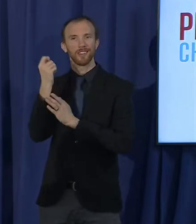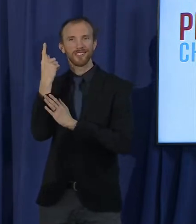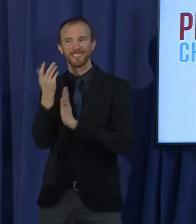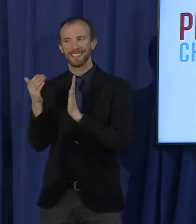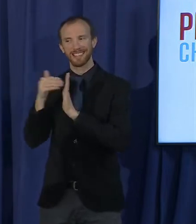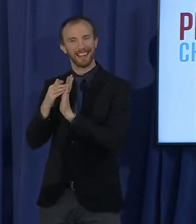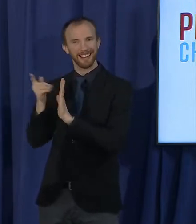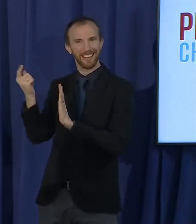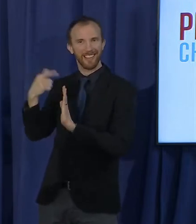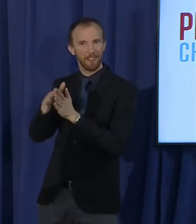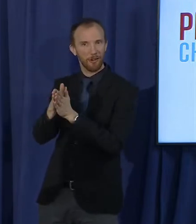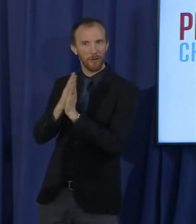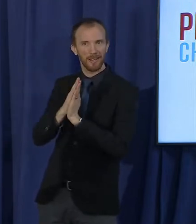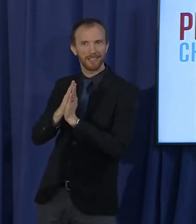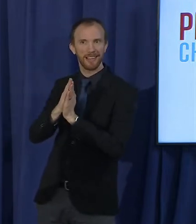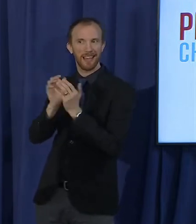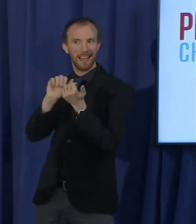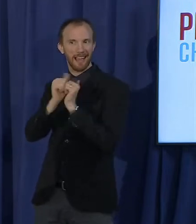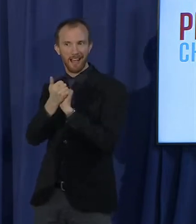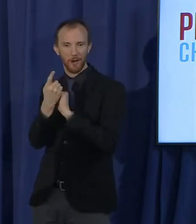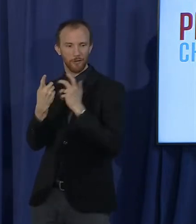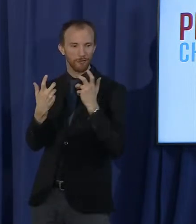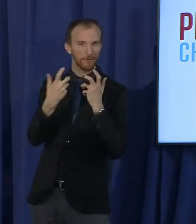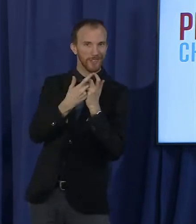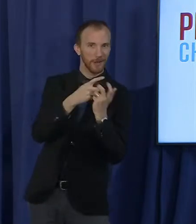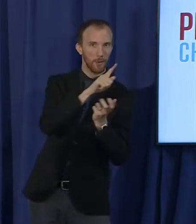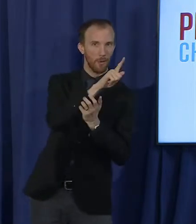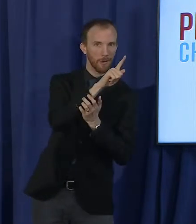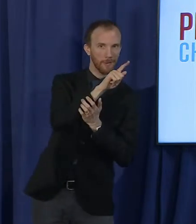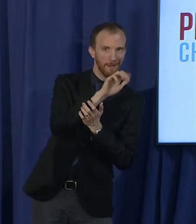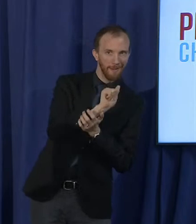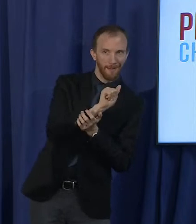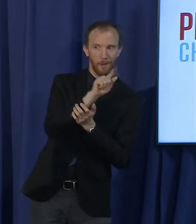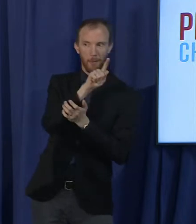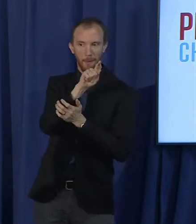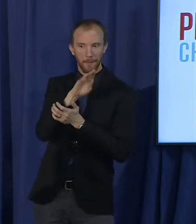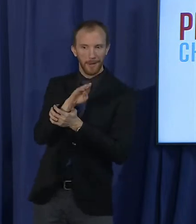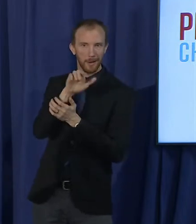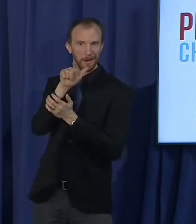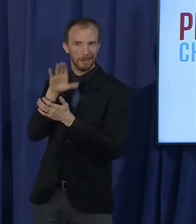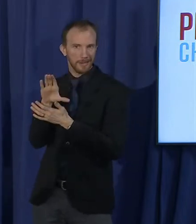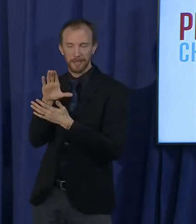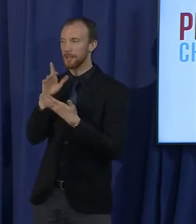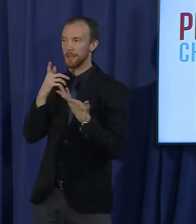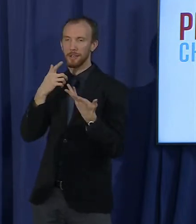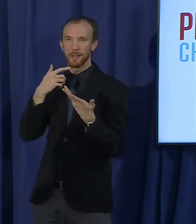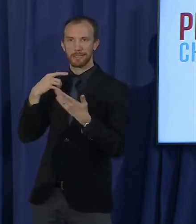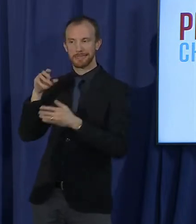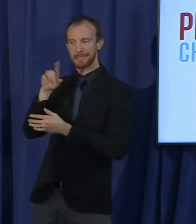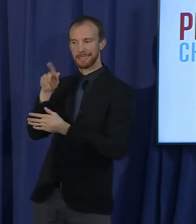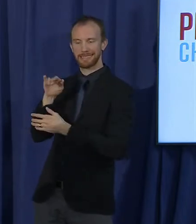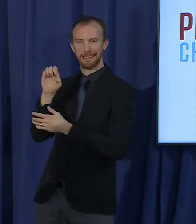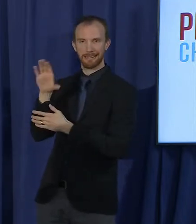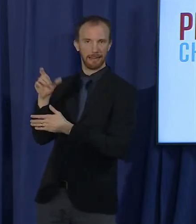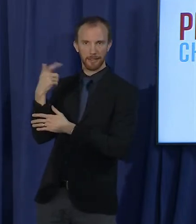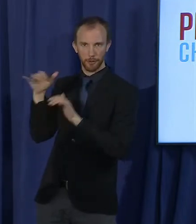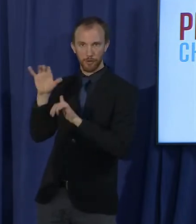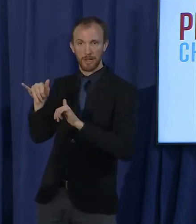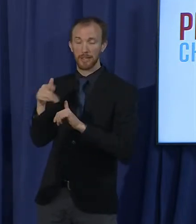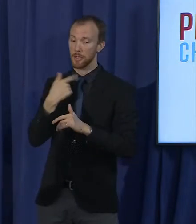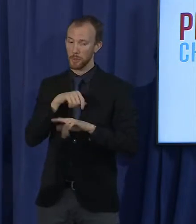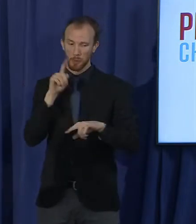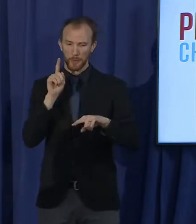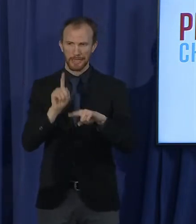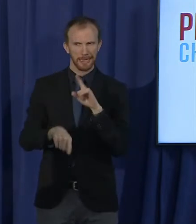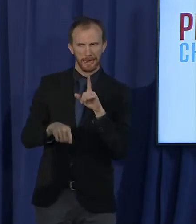And we can't police if people are not being honest in terms of their eligibility. This has been a big conversation here